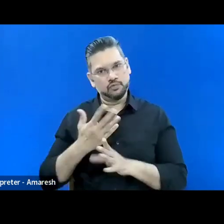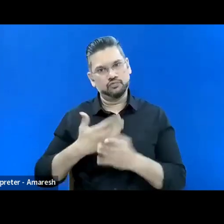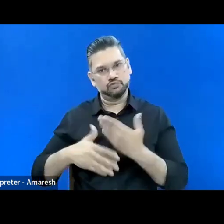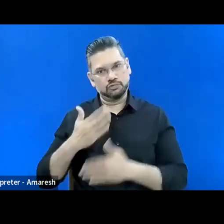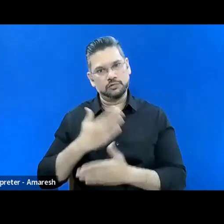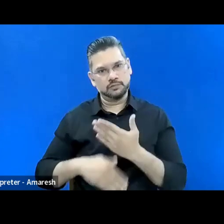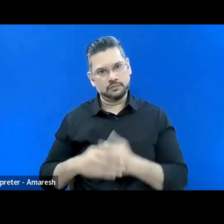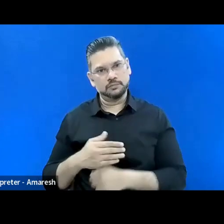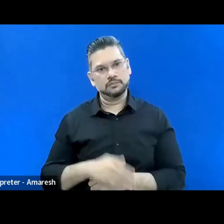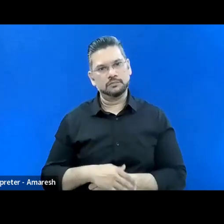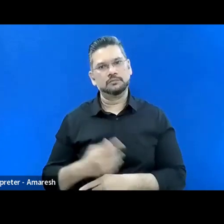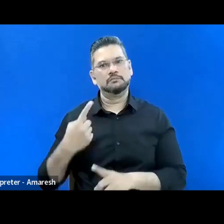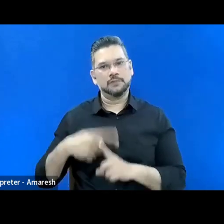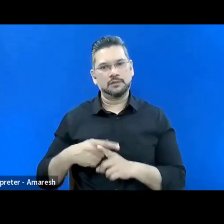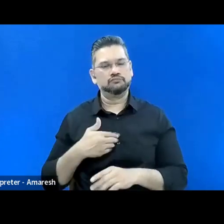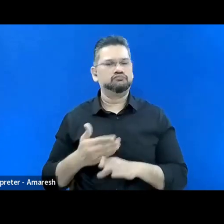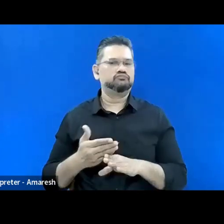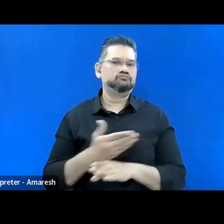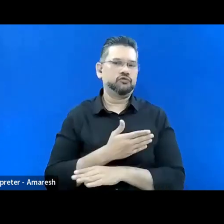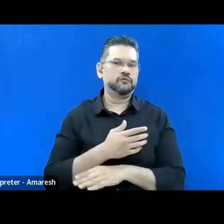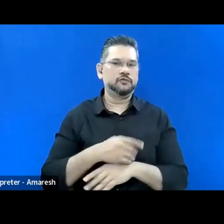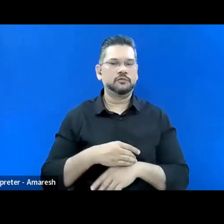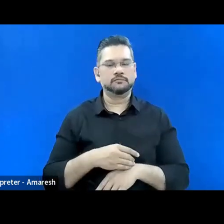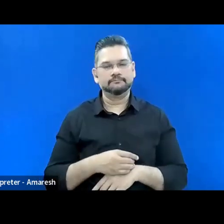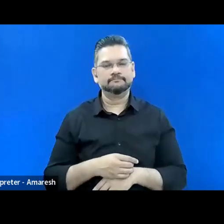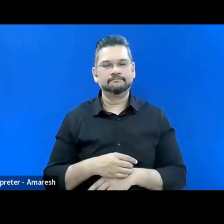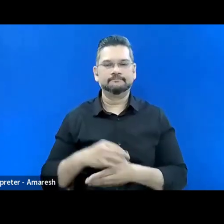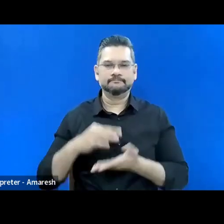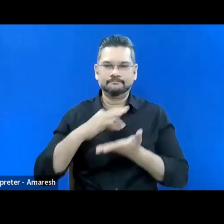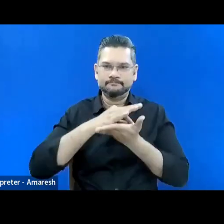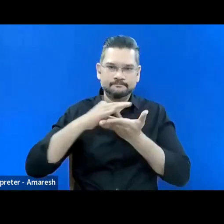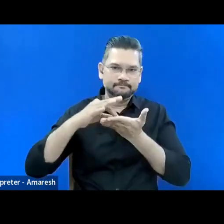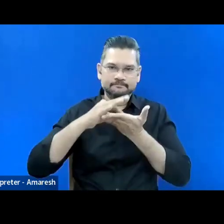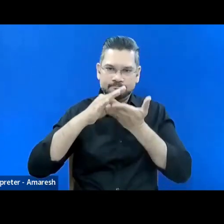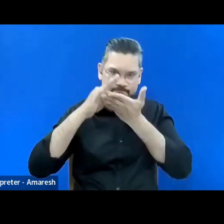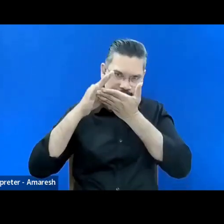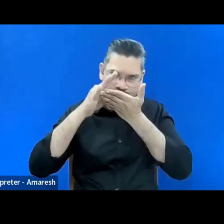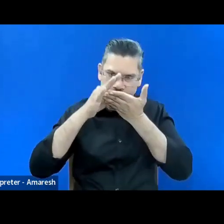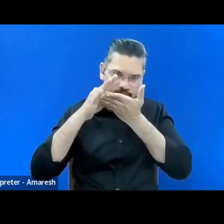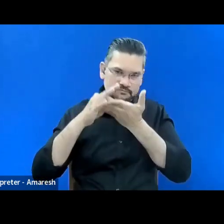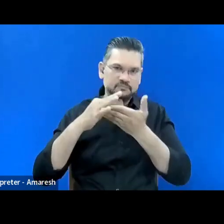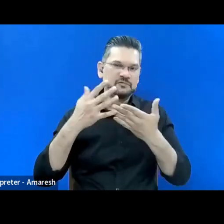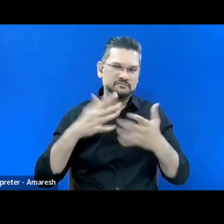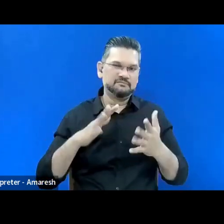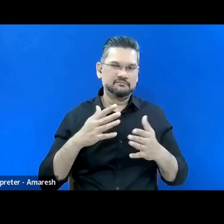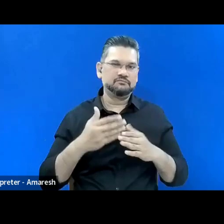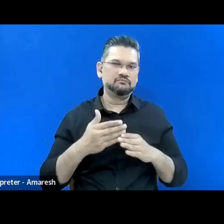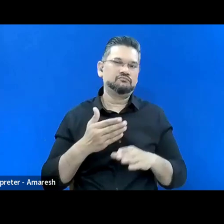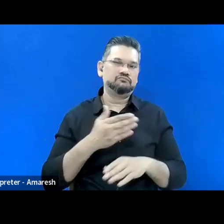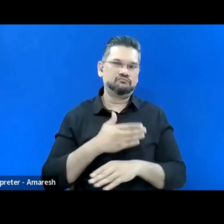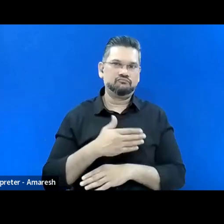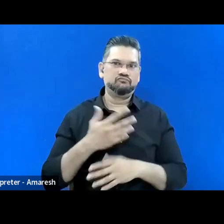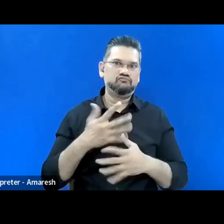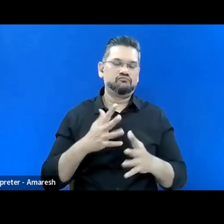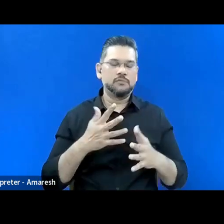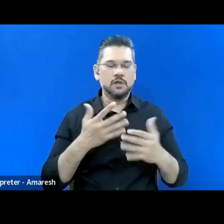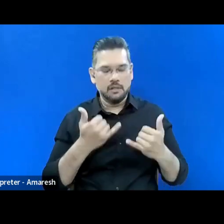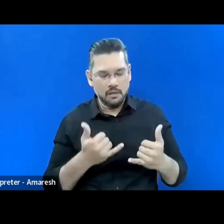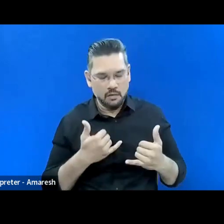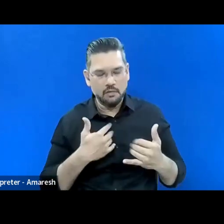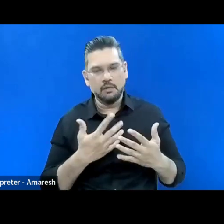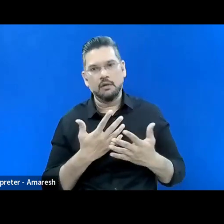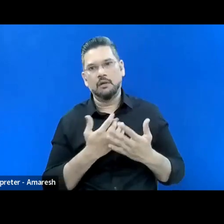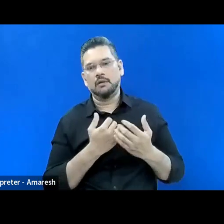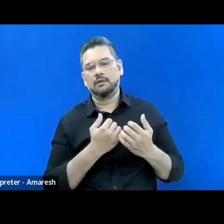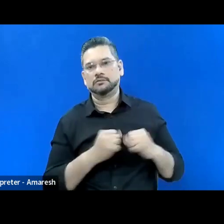drug overdose. So there are multiple layers of discrimination when I come out and speak. And you know, it is